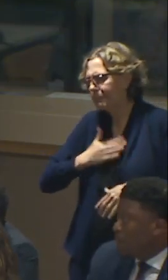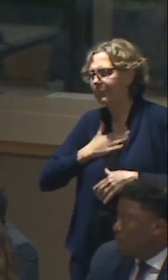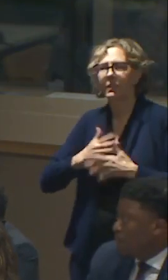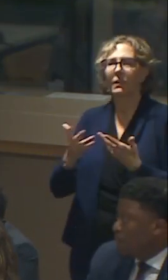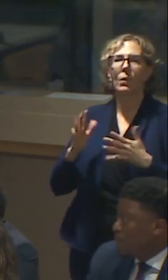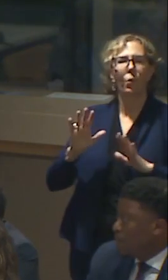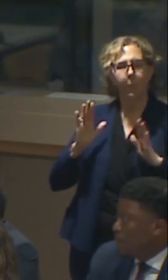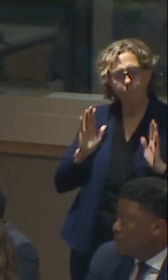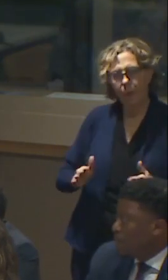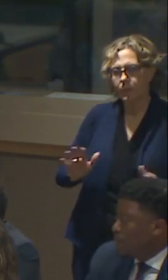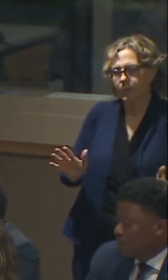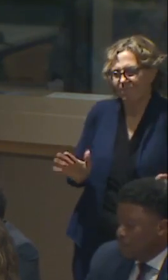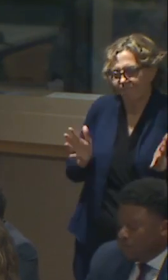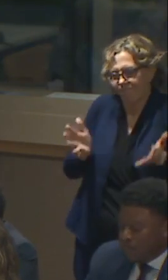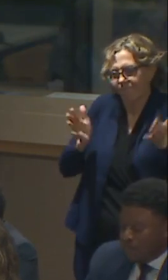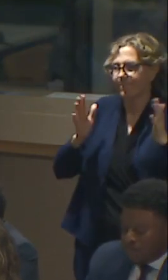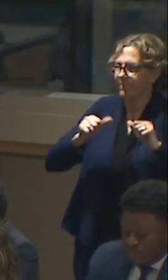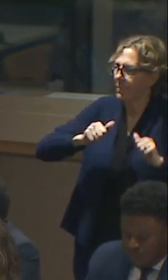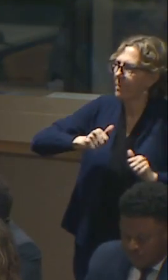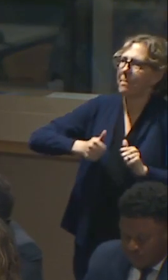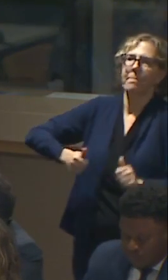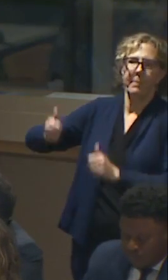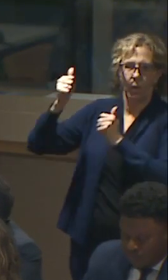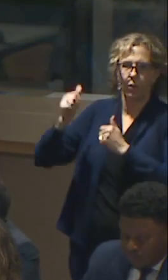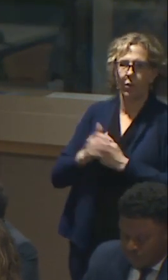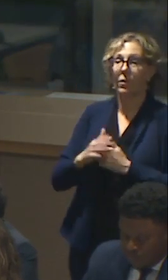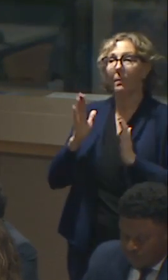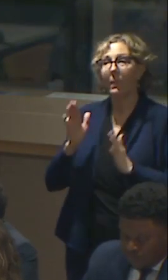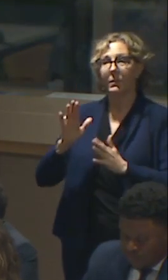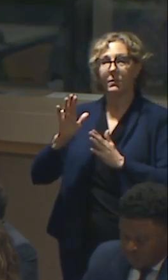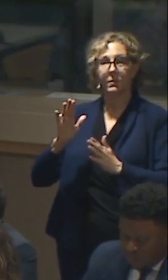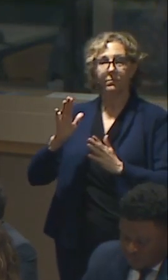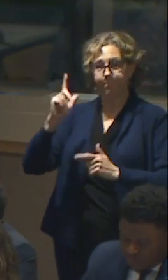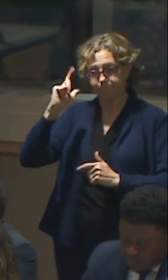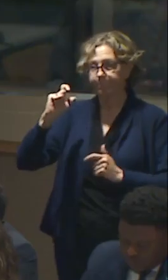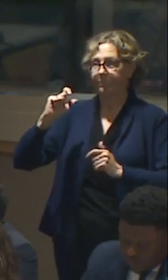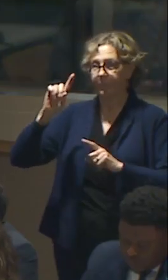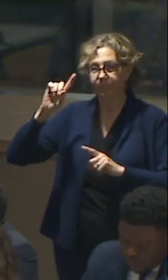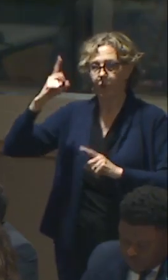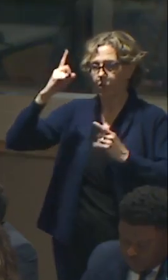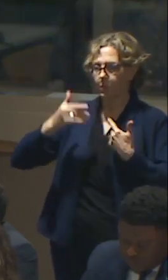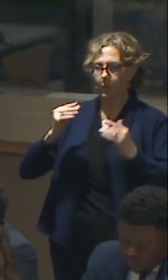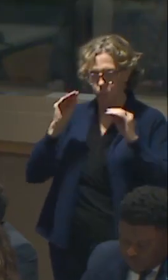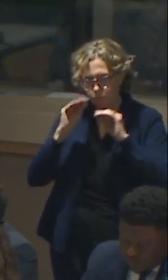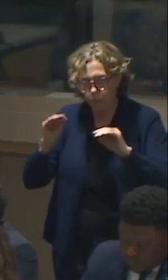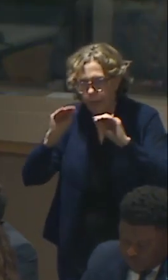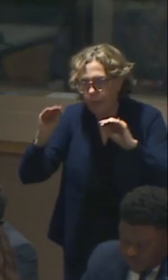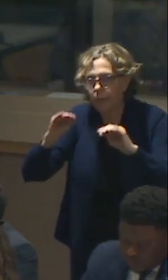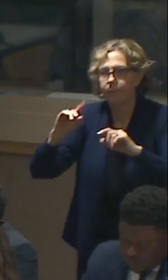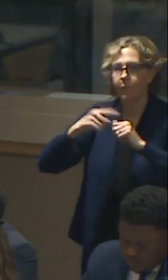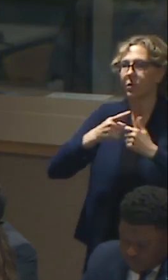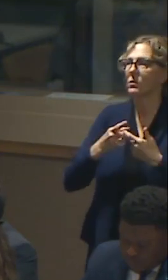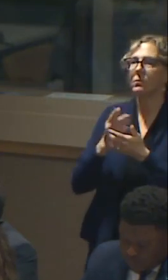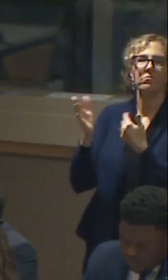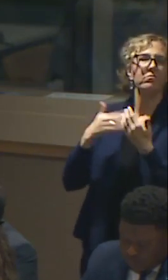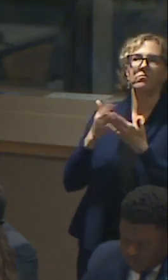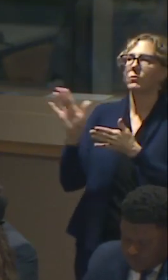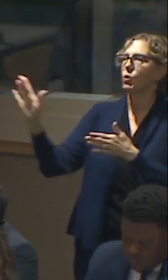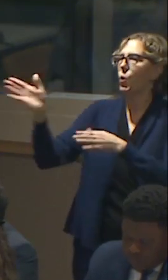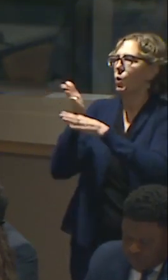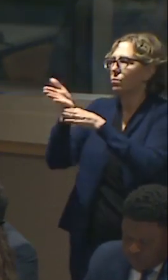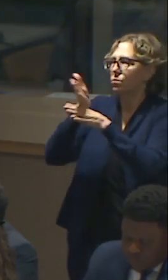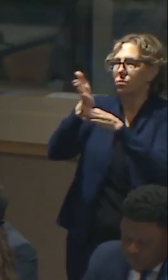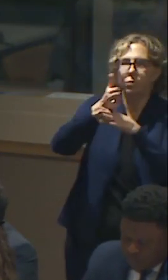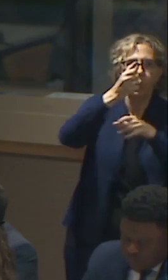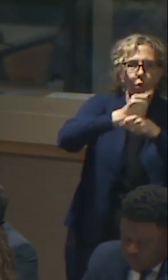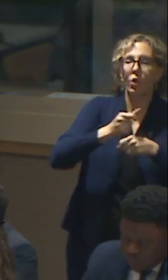better at this. We need to start with training from the very beginning. We need to make sure everyone's aware that no matter what field they're in, they're going to be talking